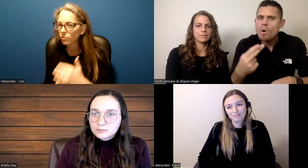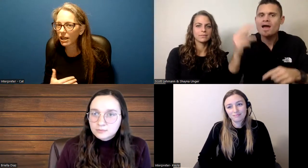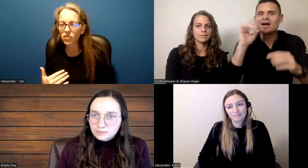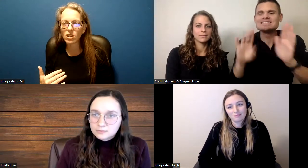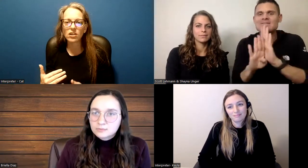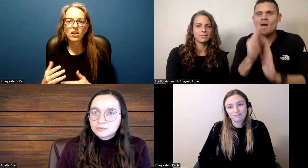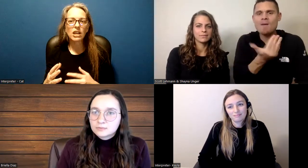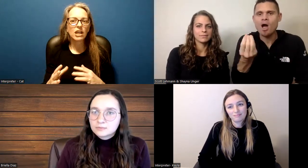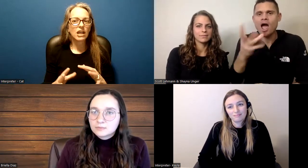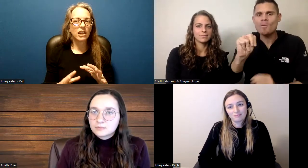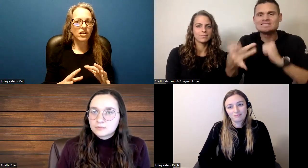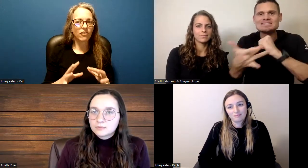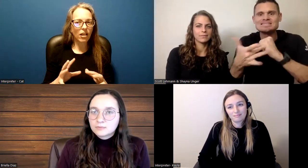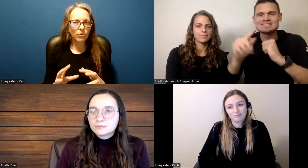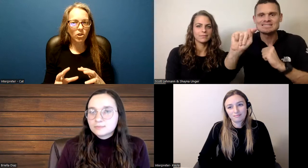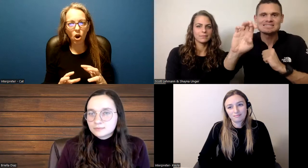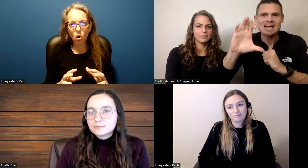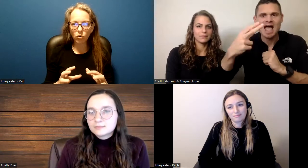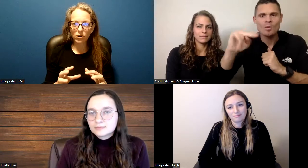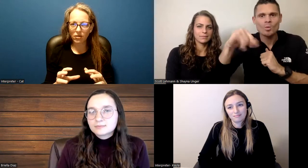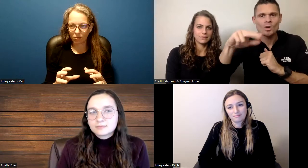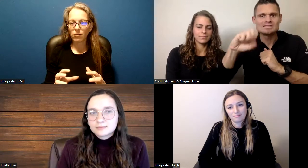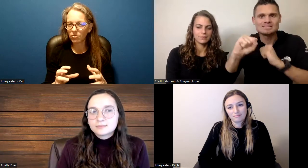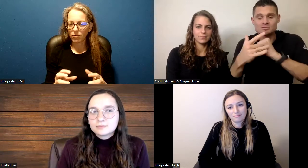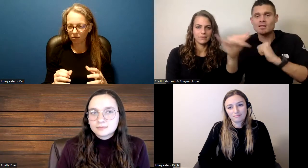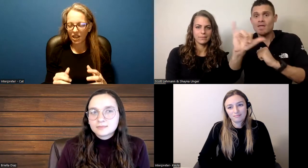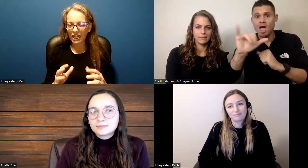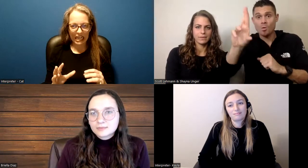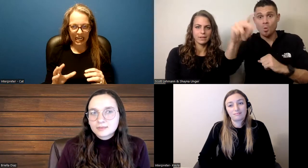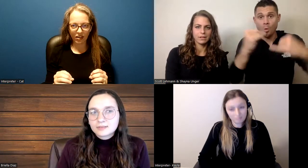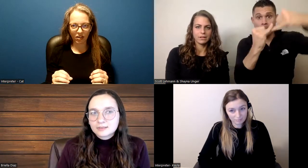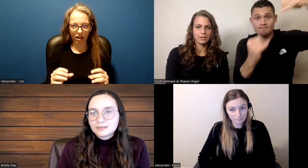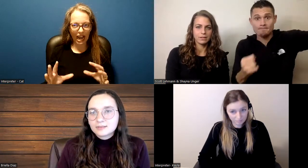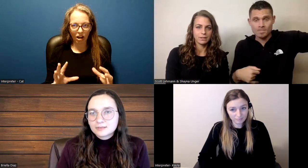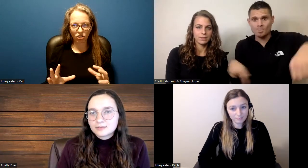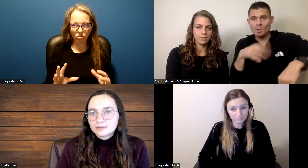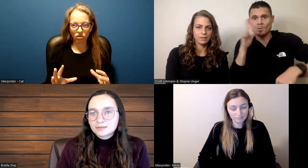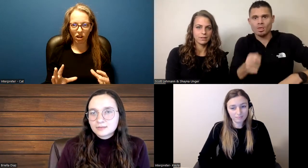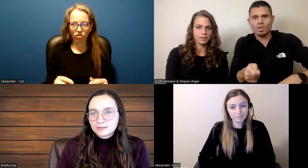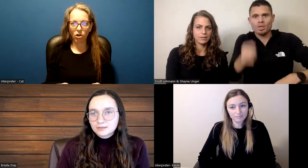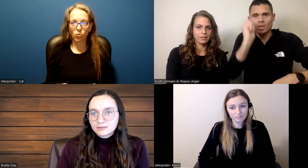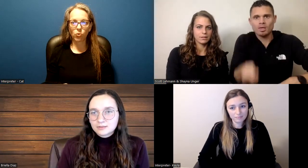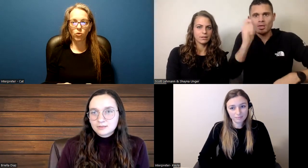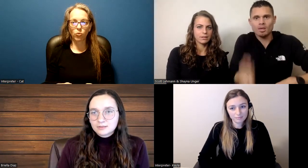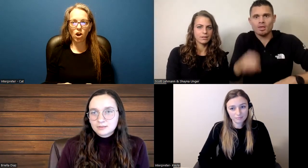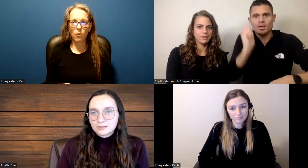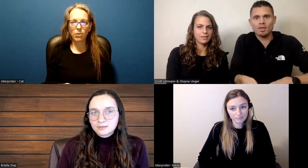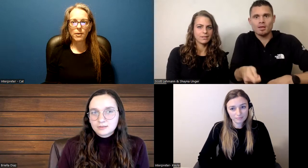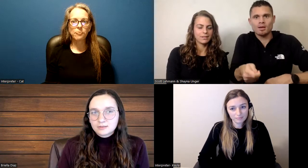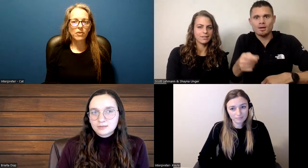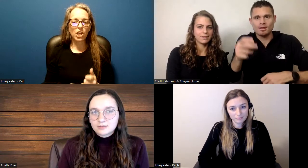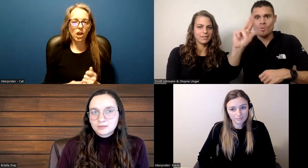to different places and developed our own techniques on how to do stuff. So with the